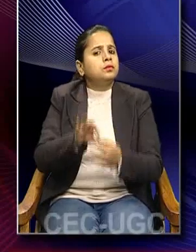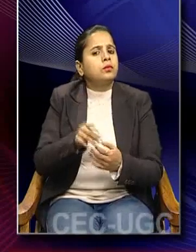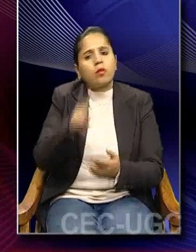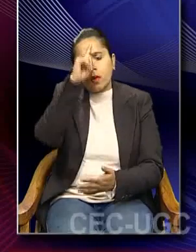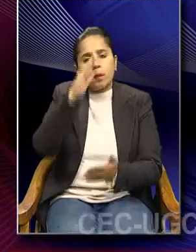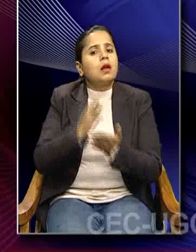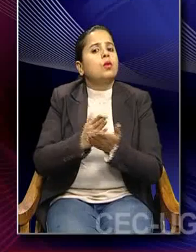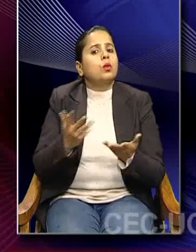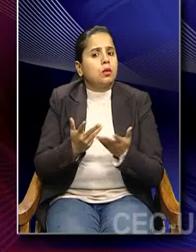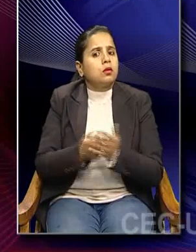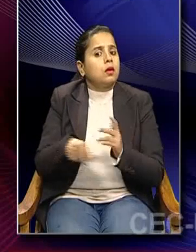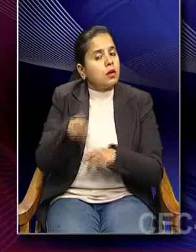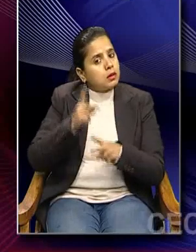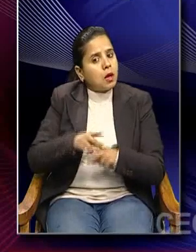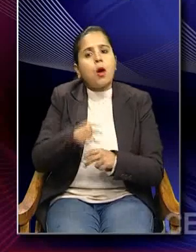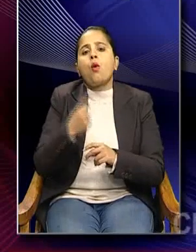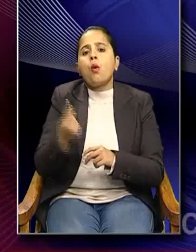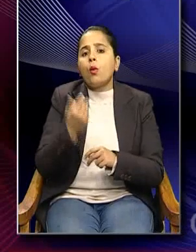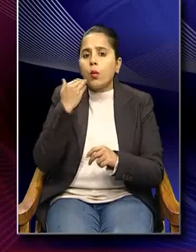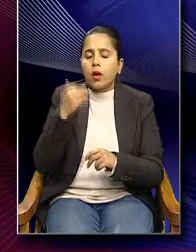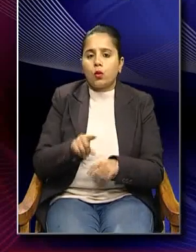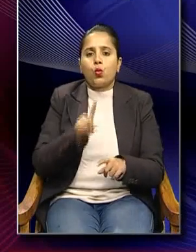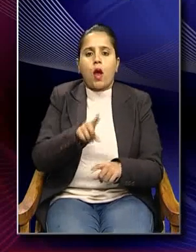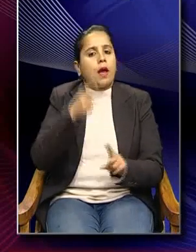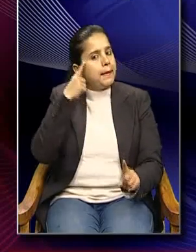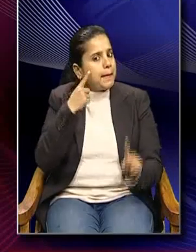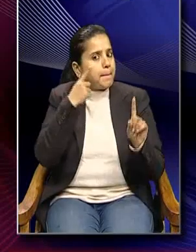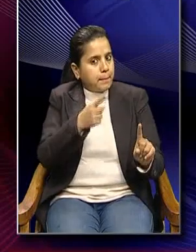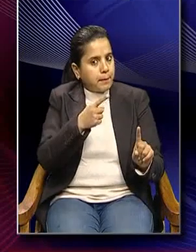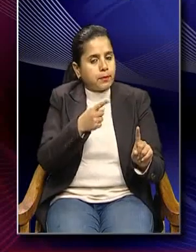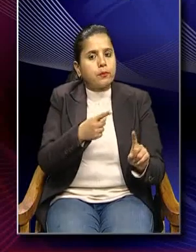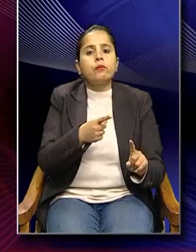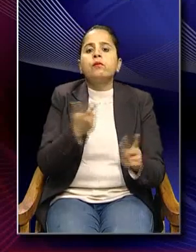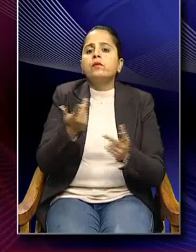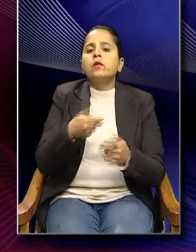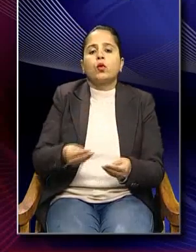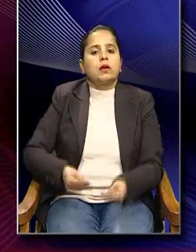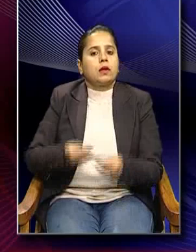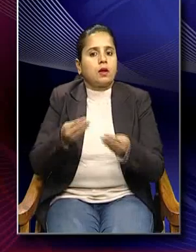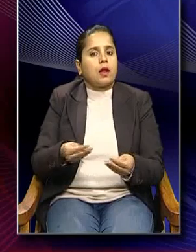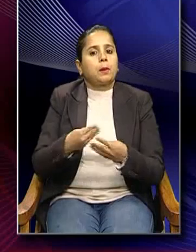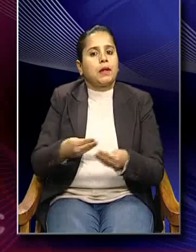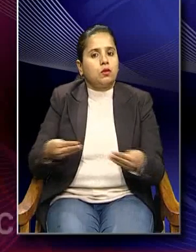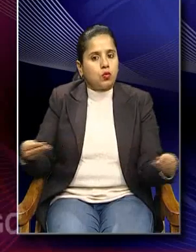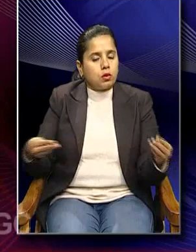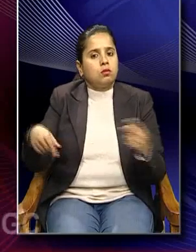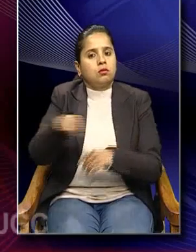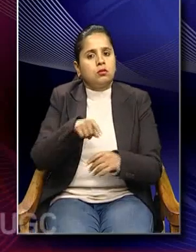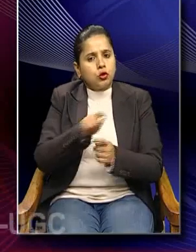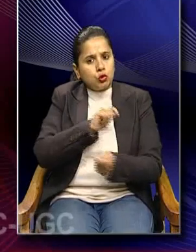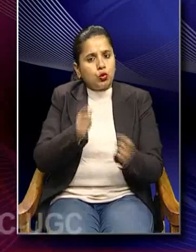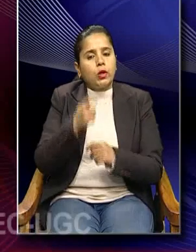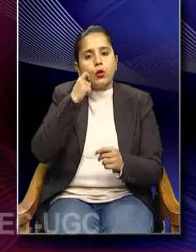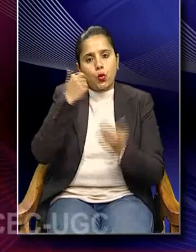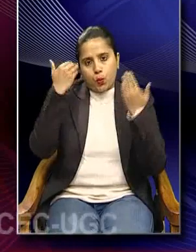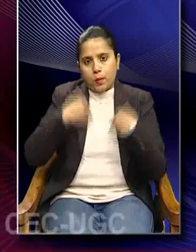believes that it exists only one purpose of human to provide material gratification to